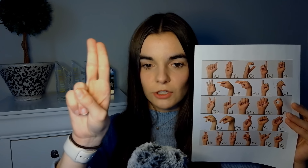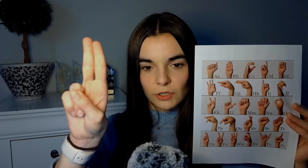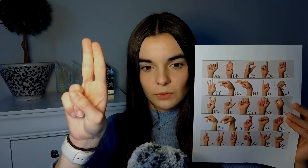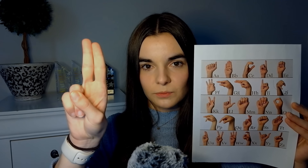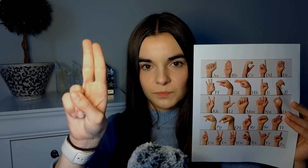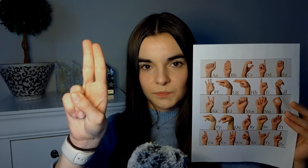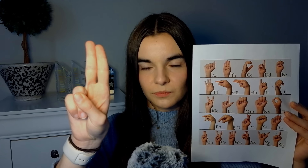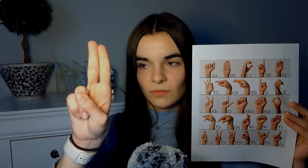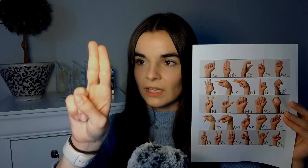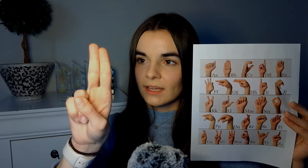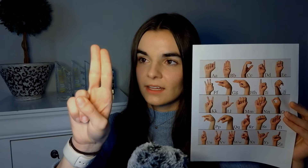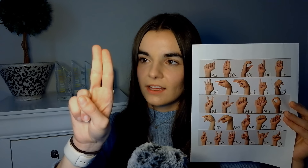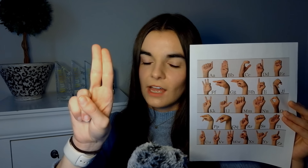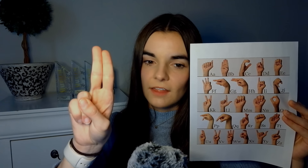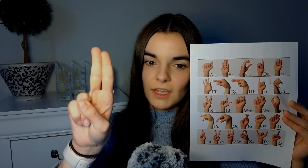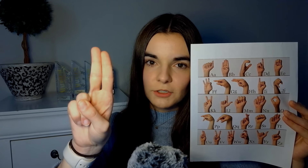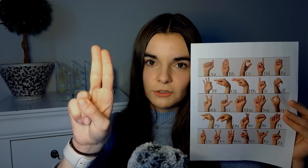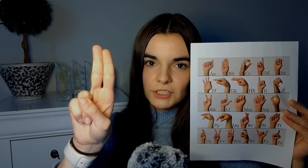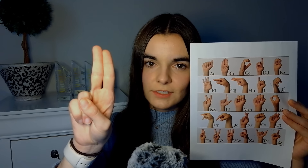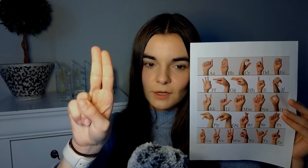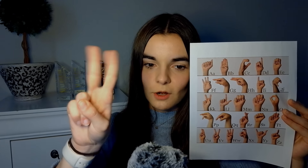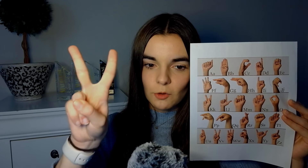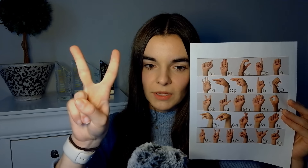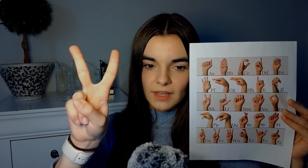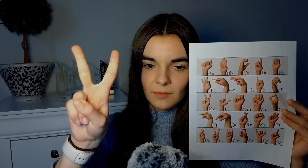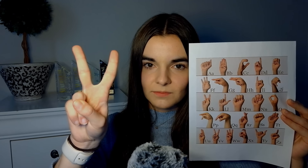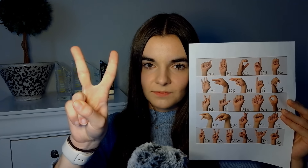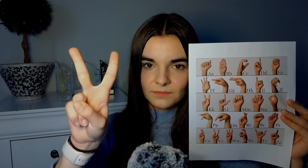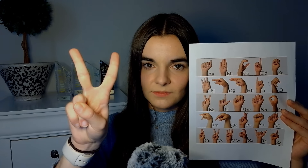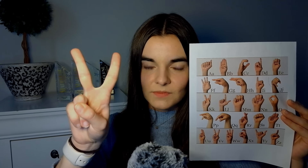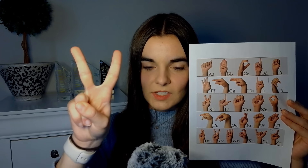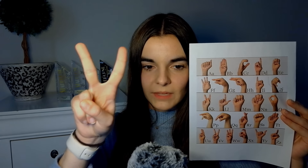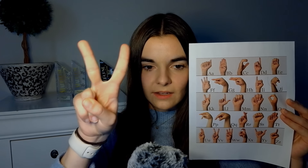U. Then you'll just open them to make a